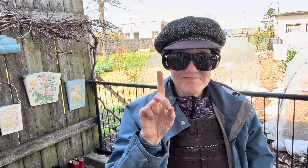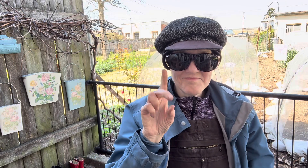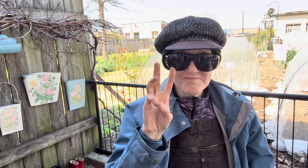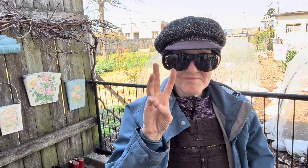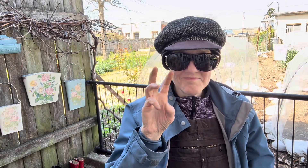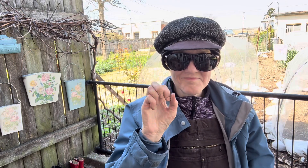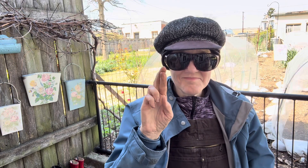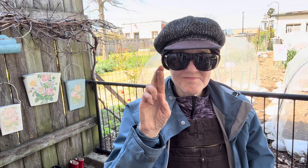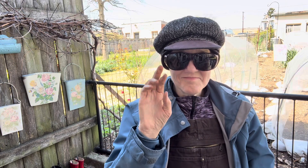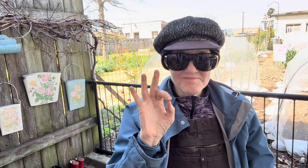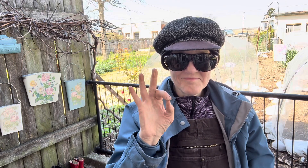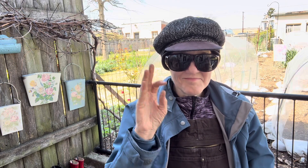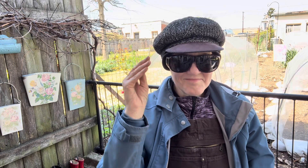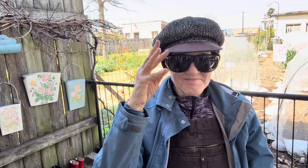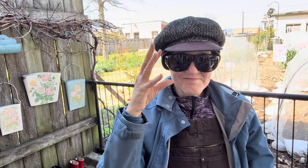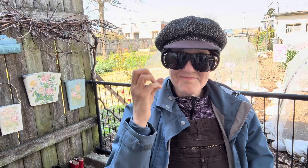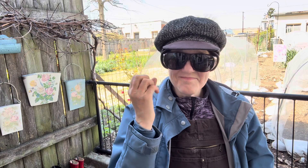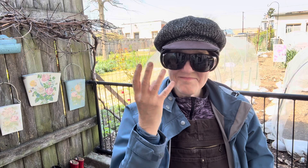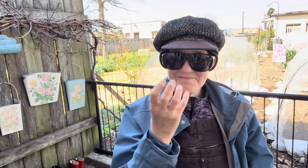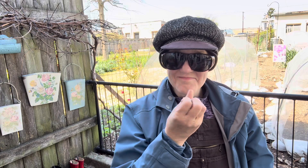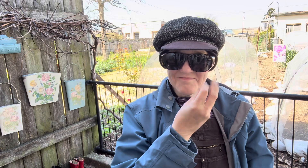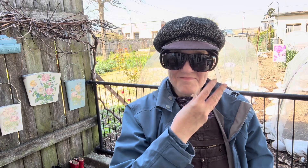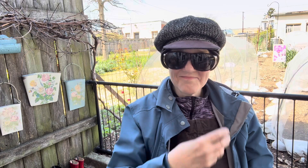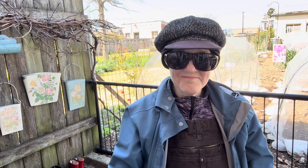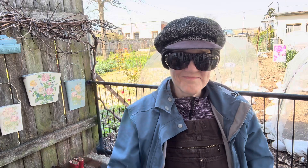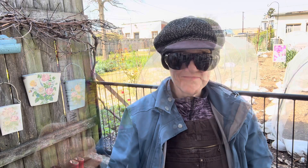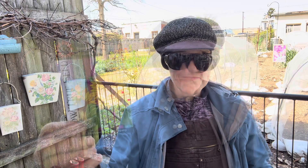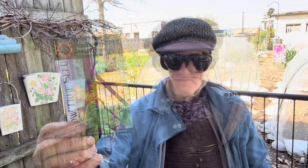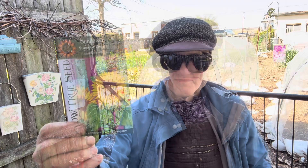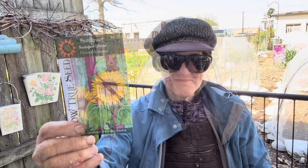time to plant dwarf sunflowers.